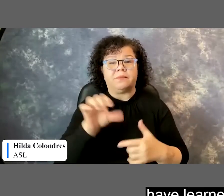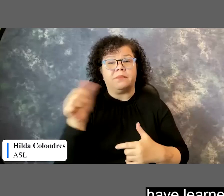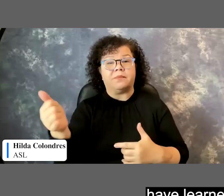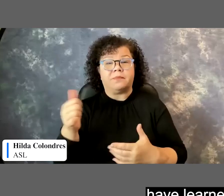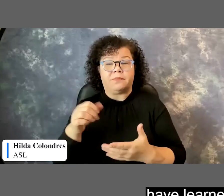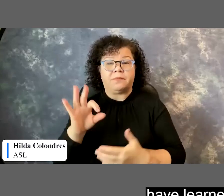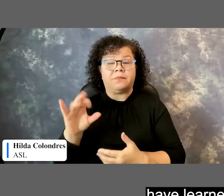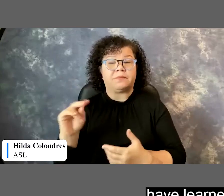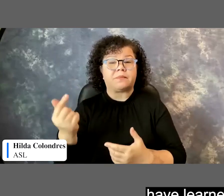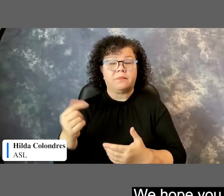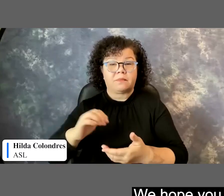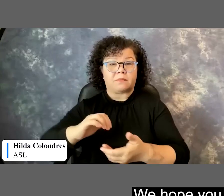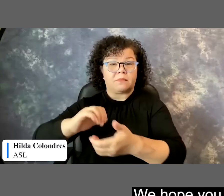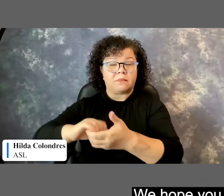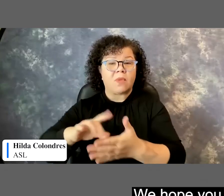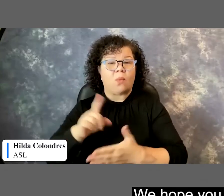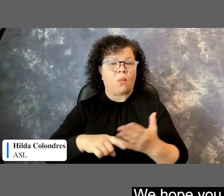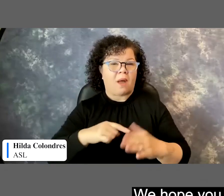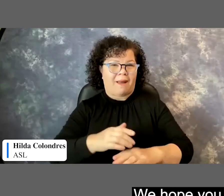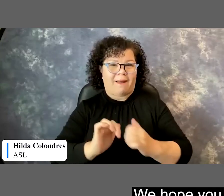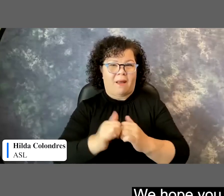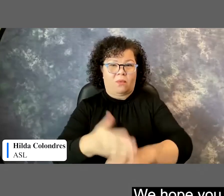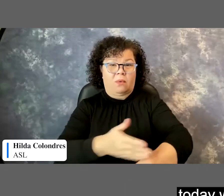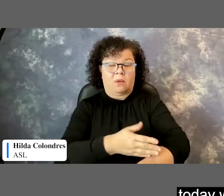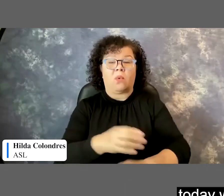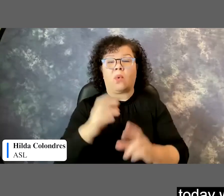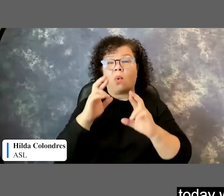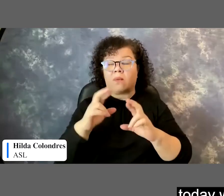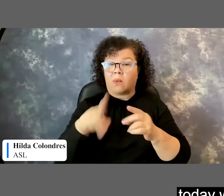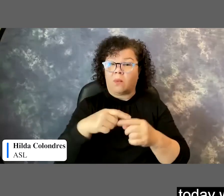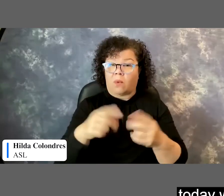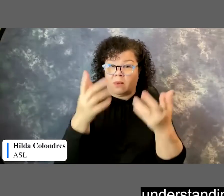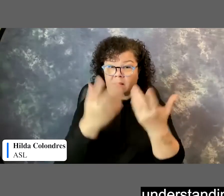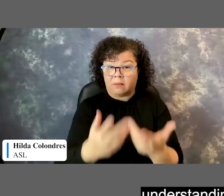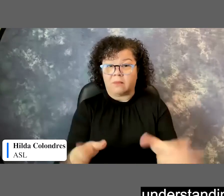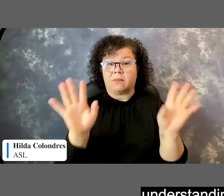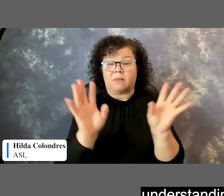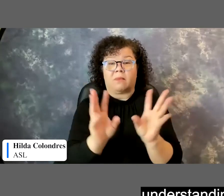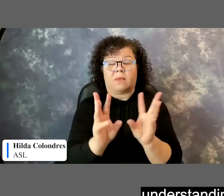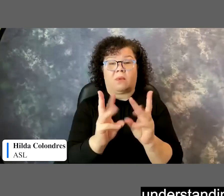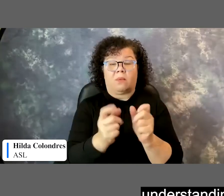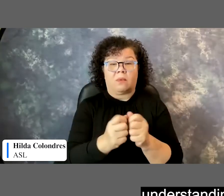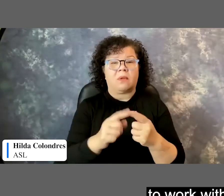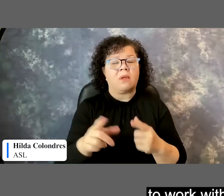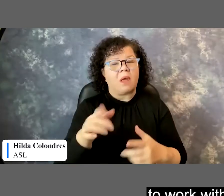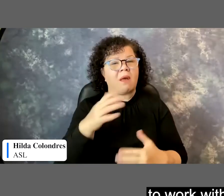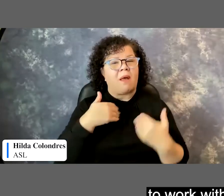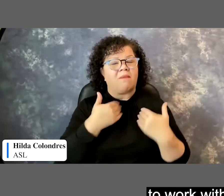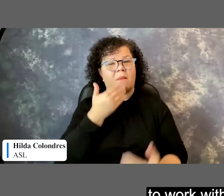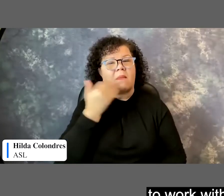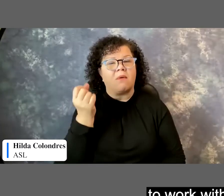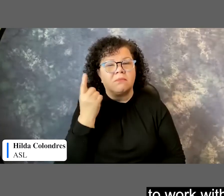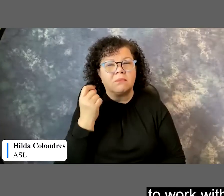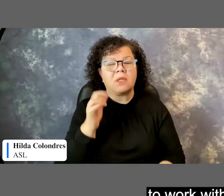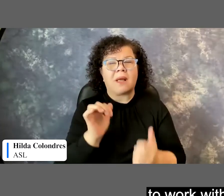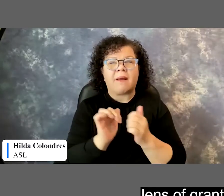learned along the way. We hope you leave this webinar today with a better understanding of what it's like to work with us through